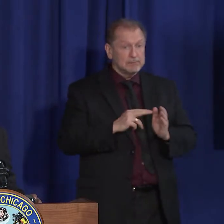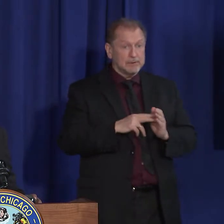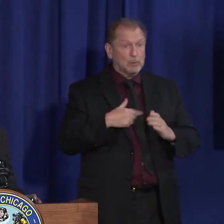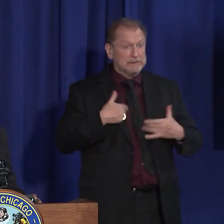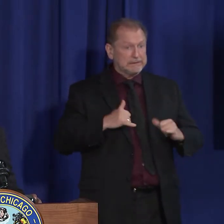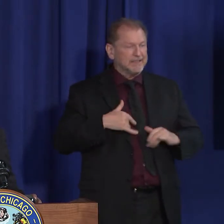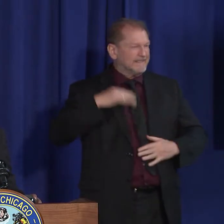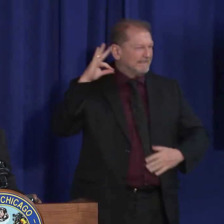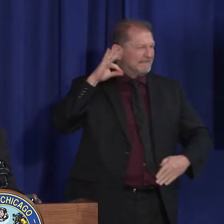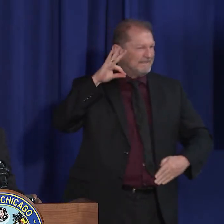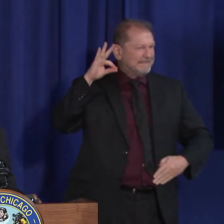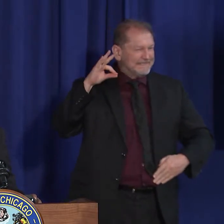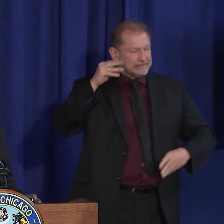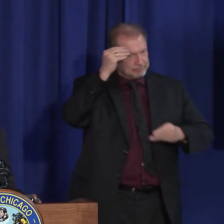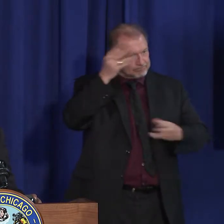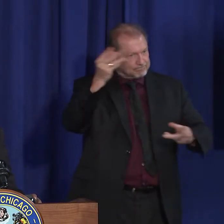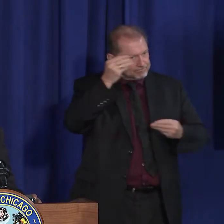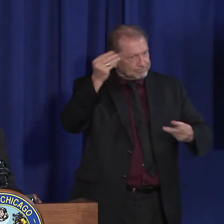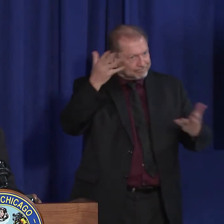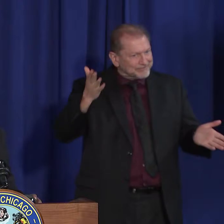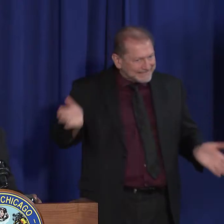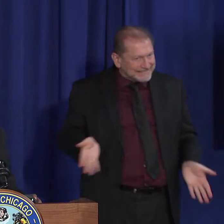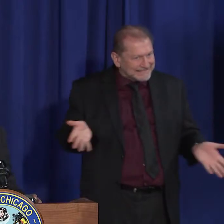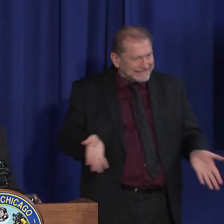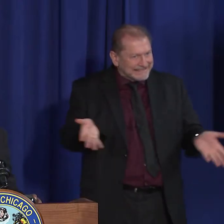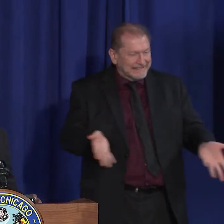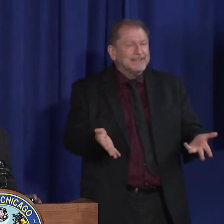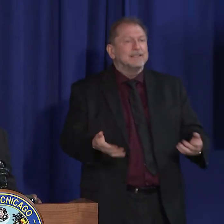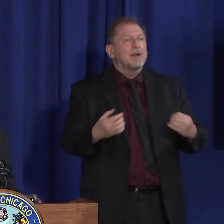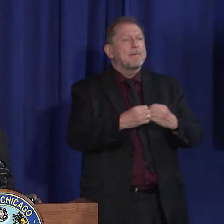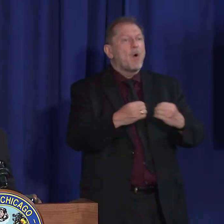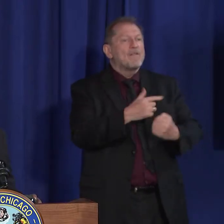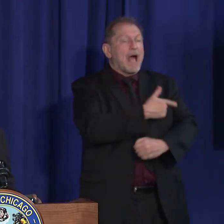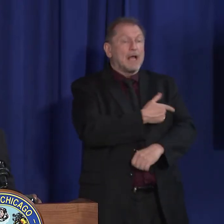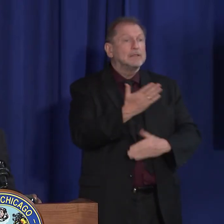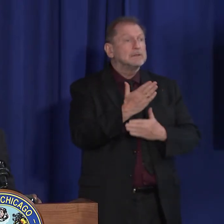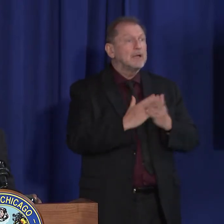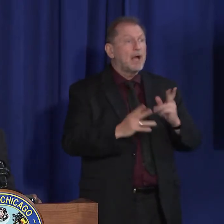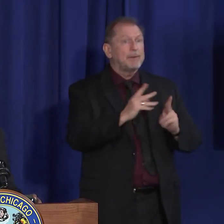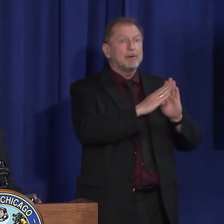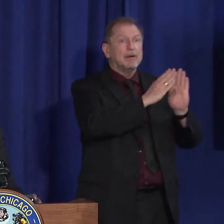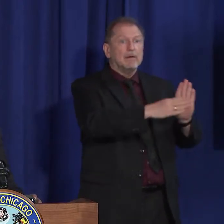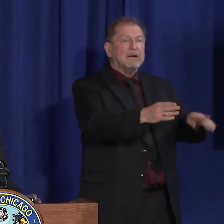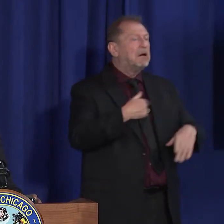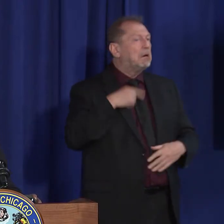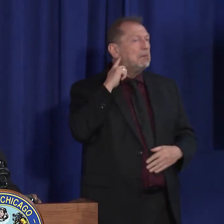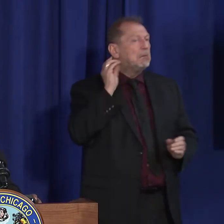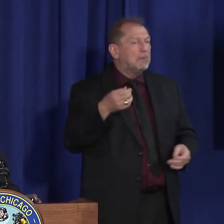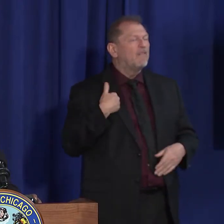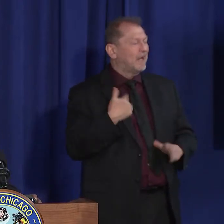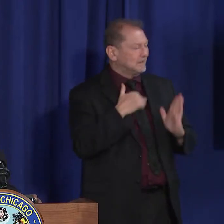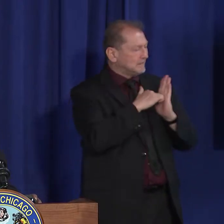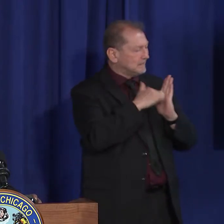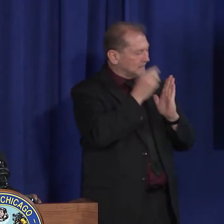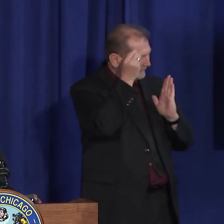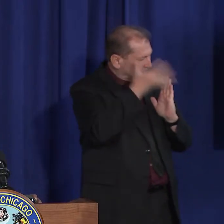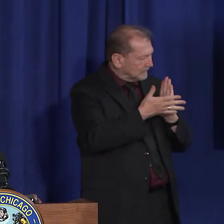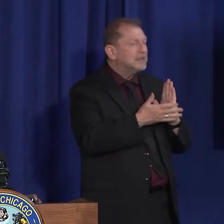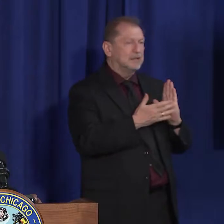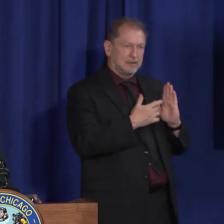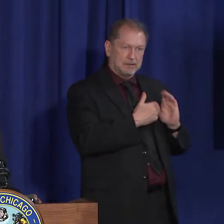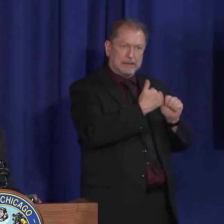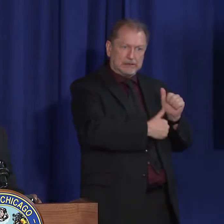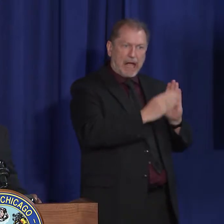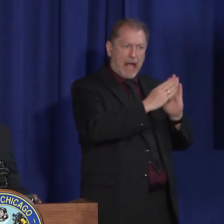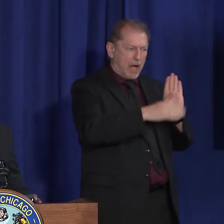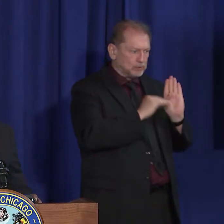message to those communities and literally continuing to go door to door to door to really make the case. And I think the vast majority